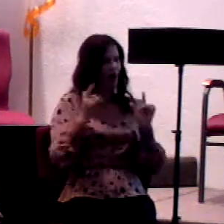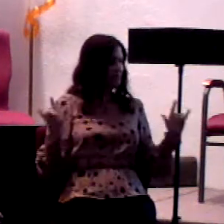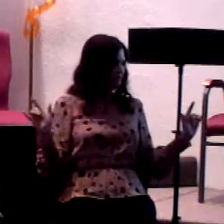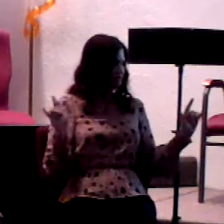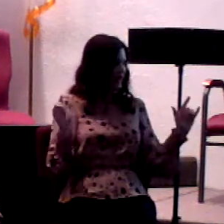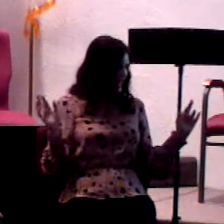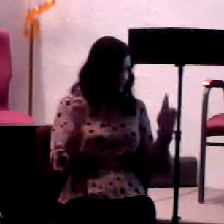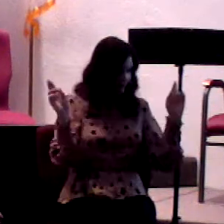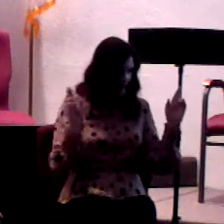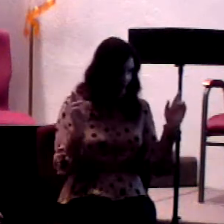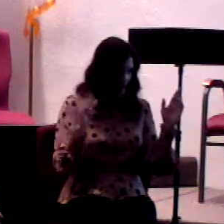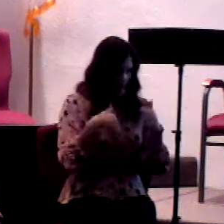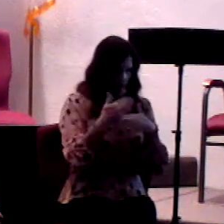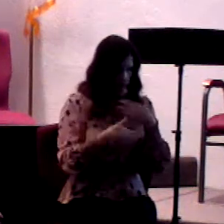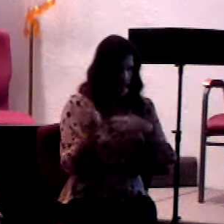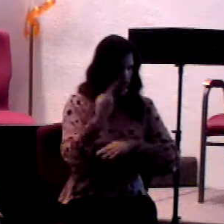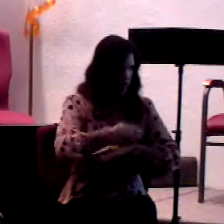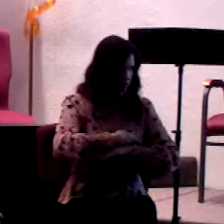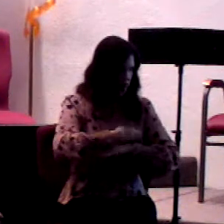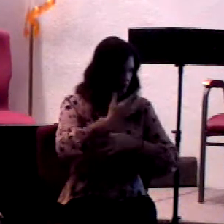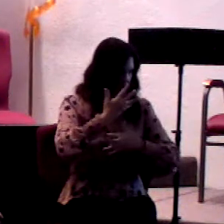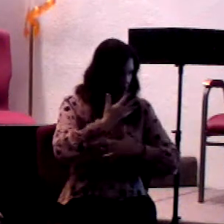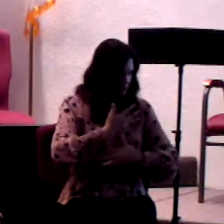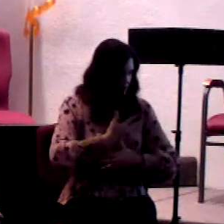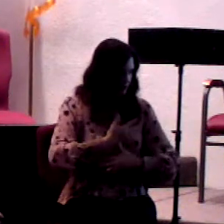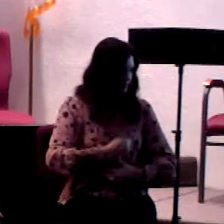prepare them for the coming day.